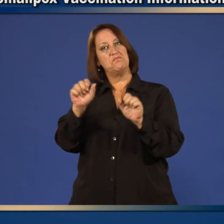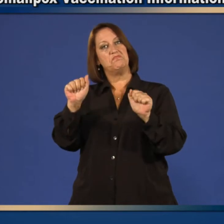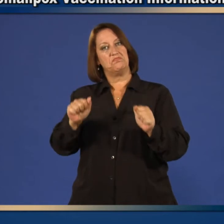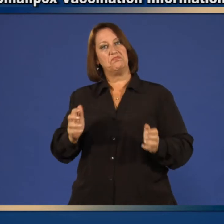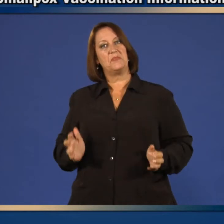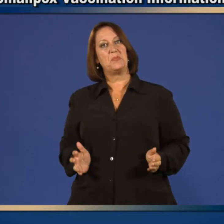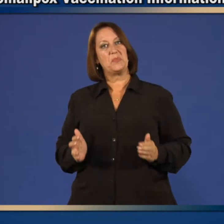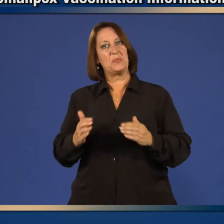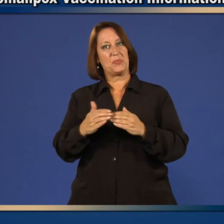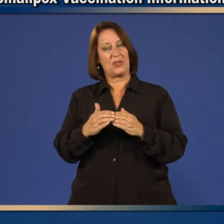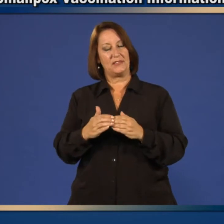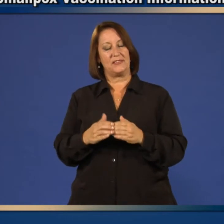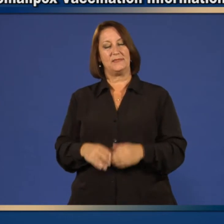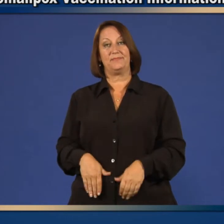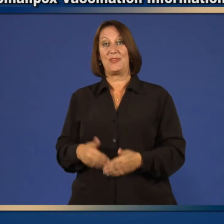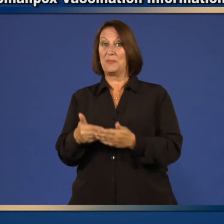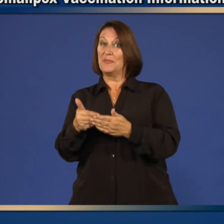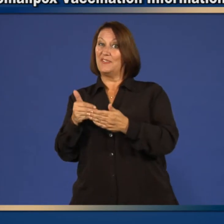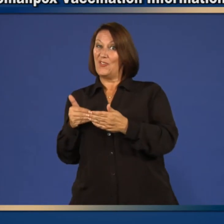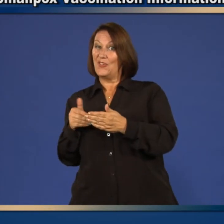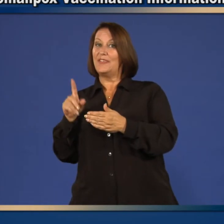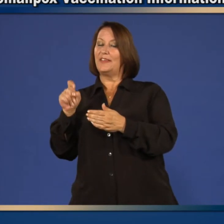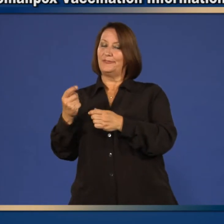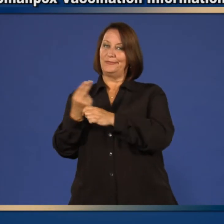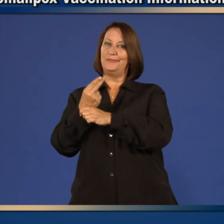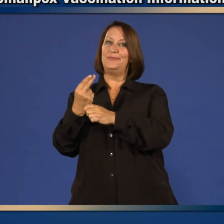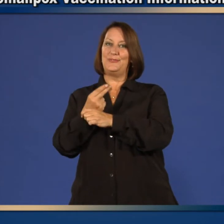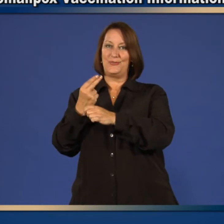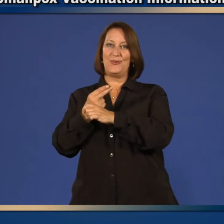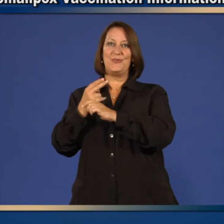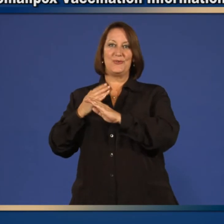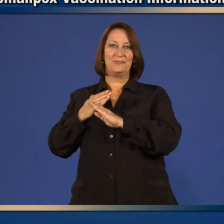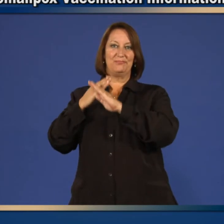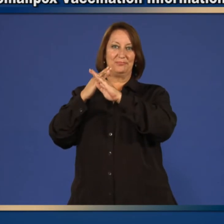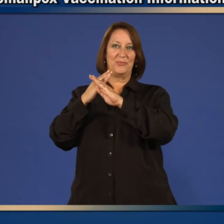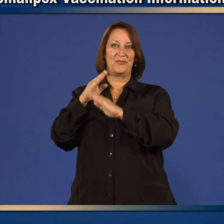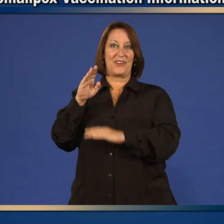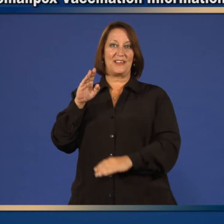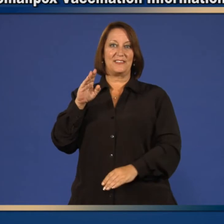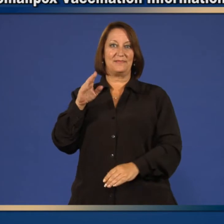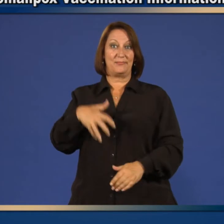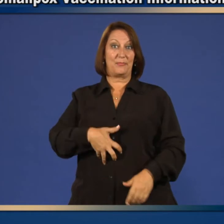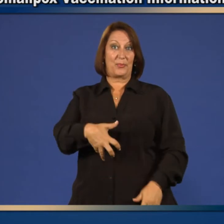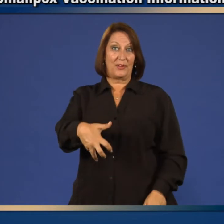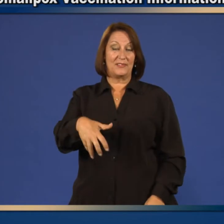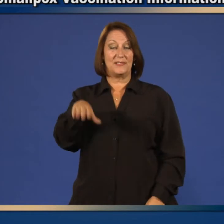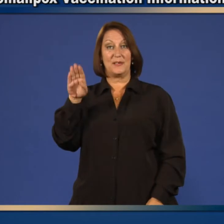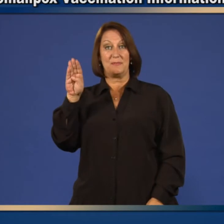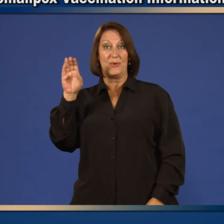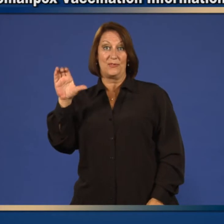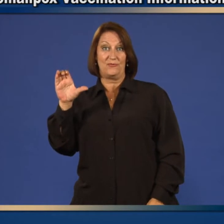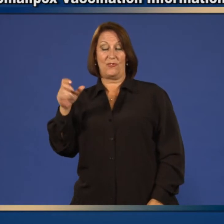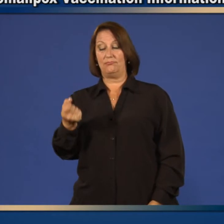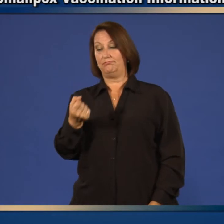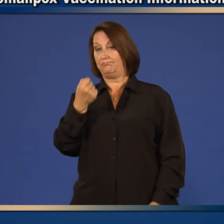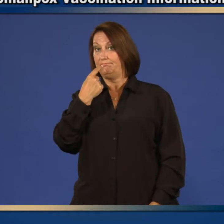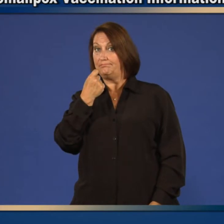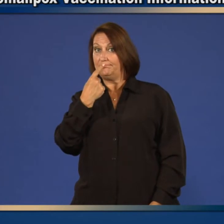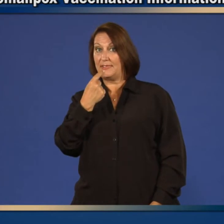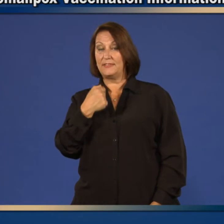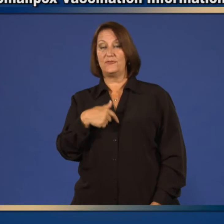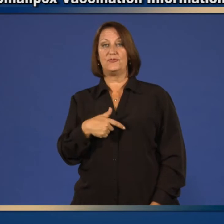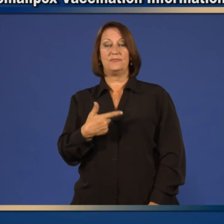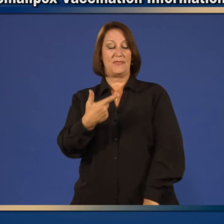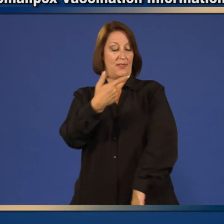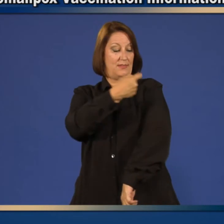Until that time, effective measures should be taken to prevent pregnancy, such as birth control